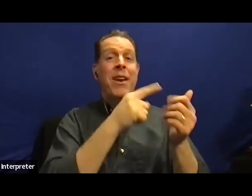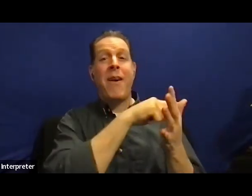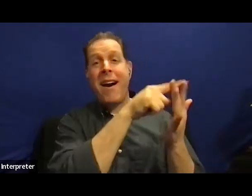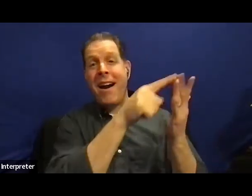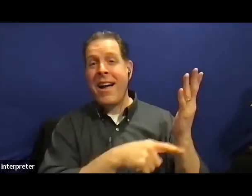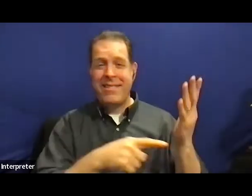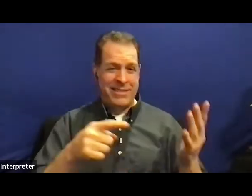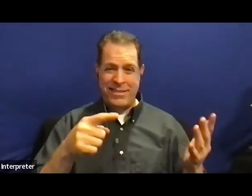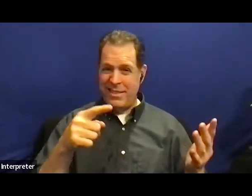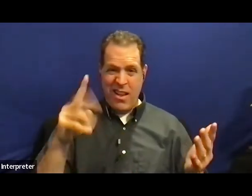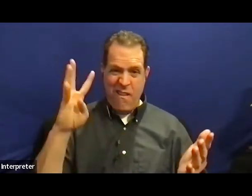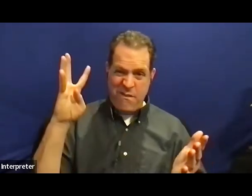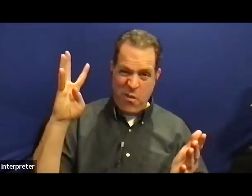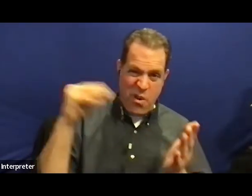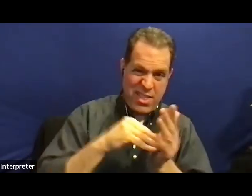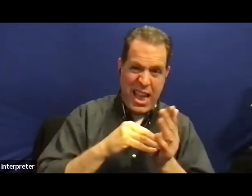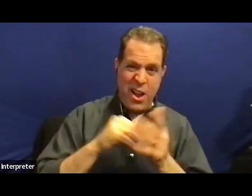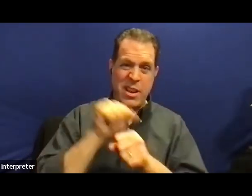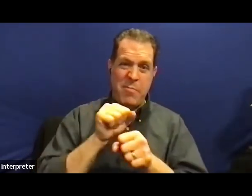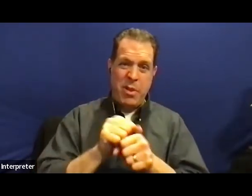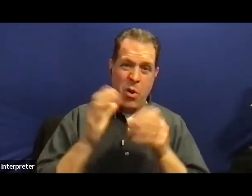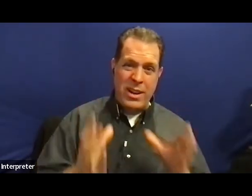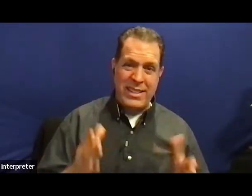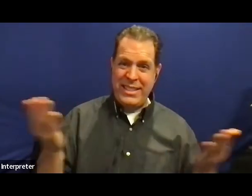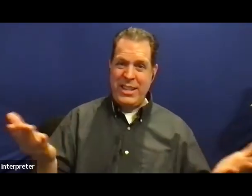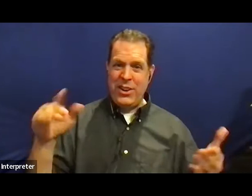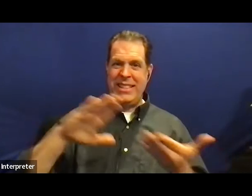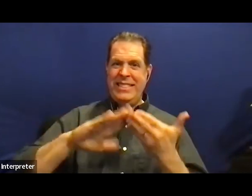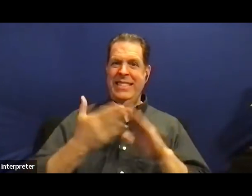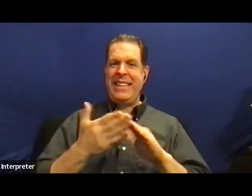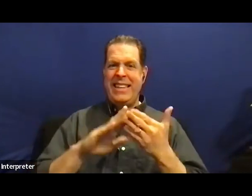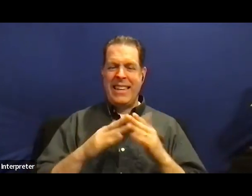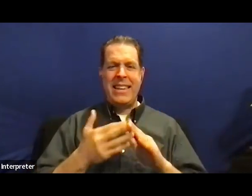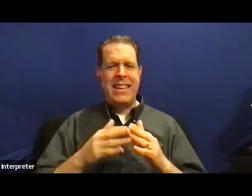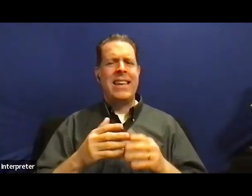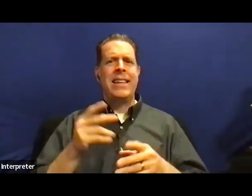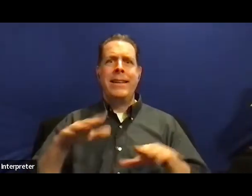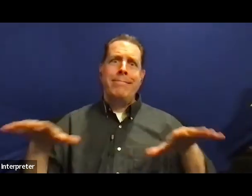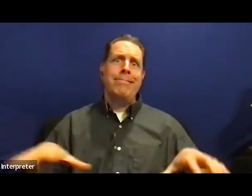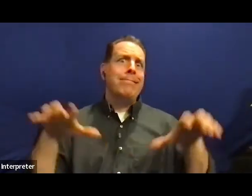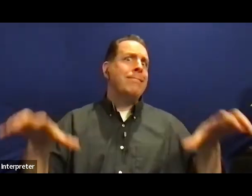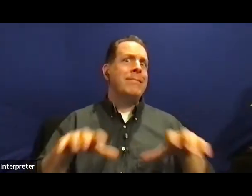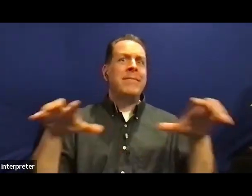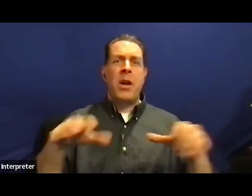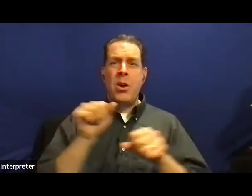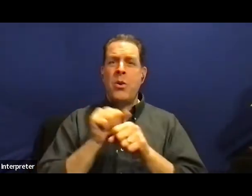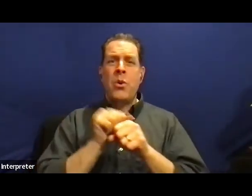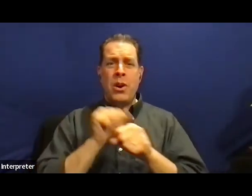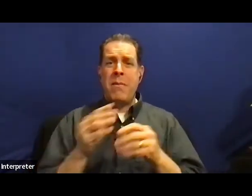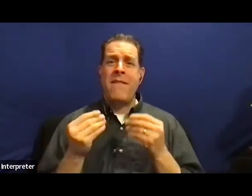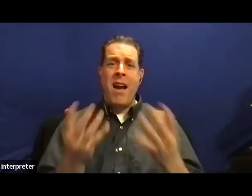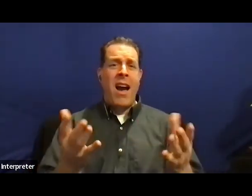nearly 4,000 employees here at the city that carry out essential work and provide vital